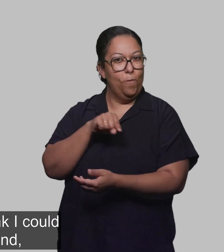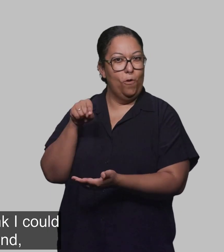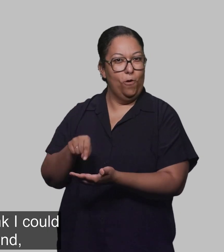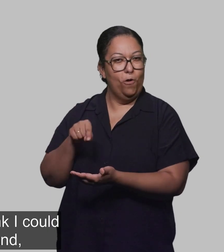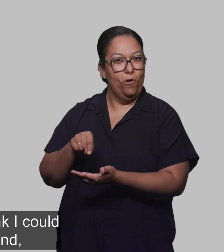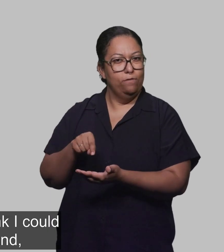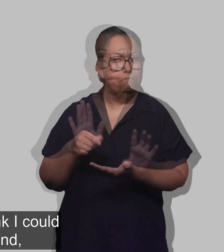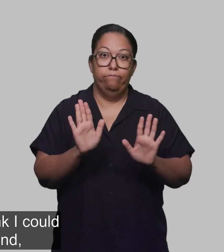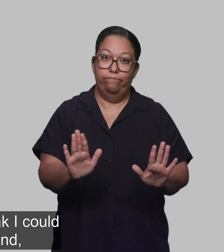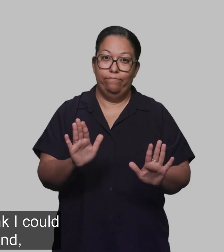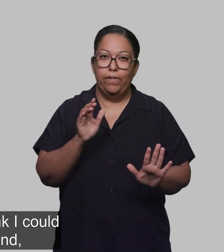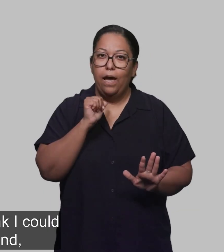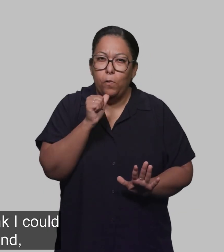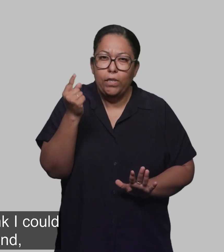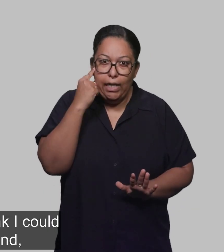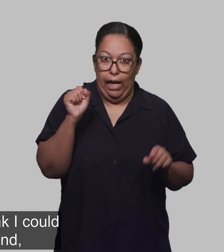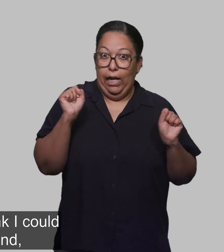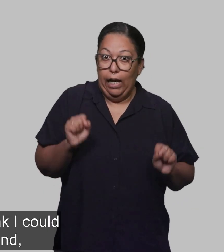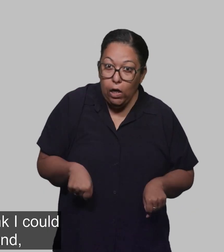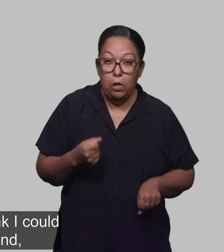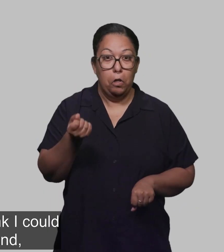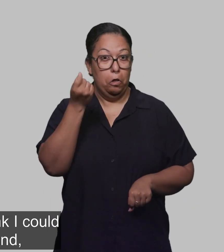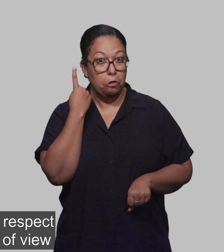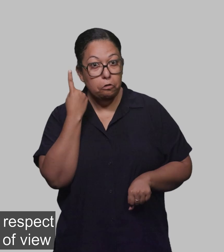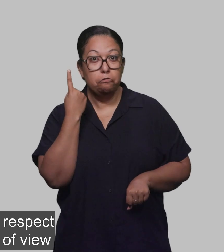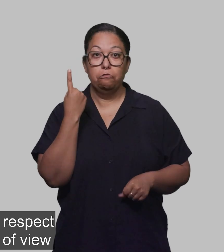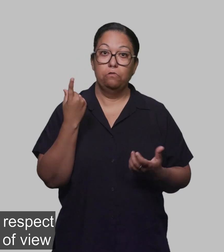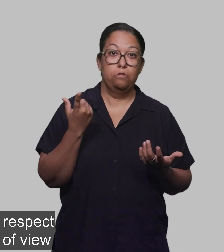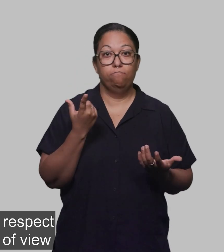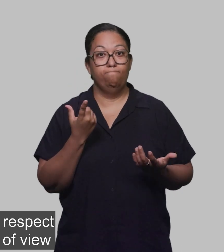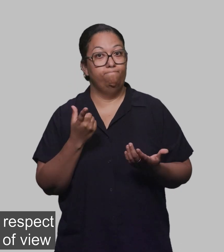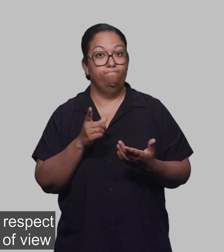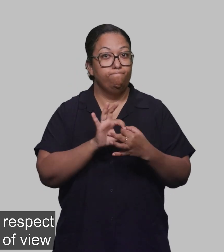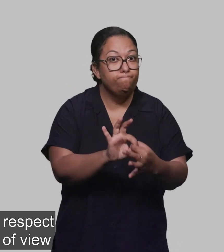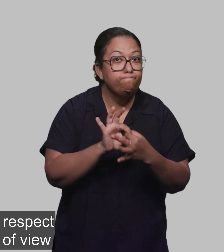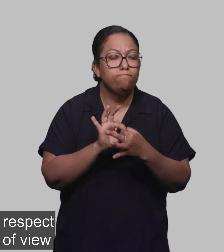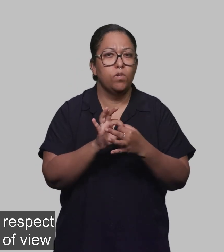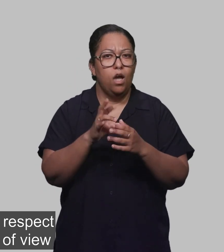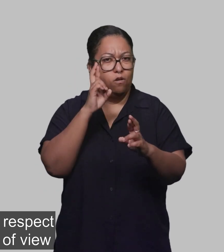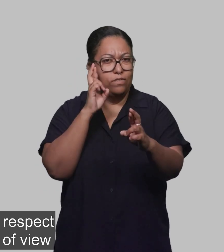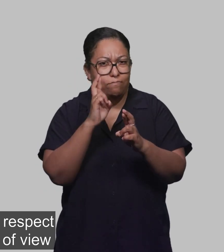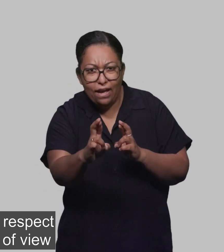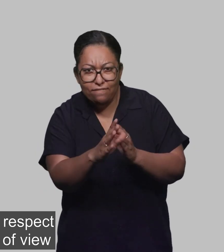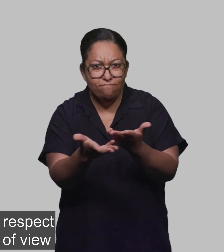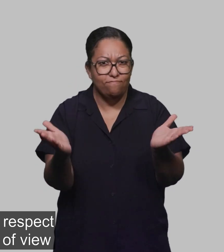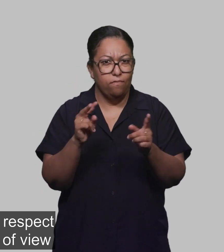So I don't think I could understand, relate to, and respect all